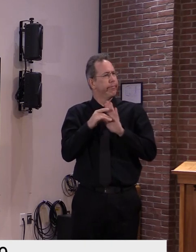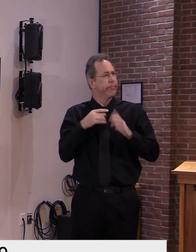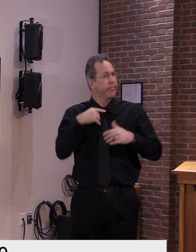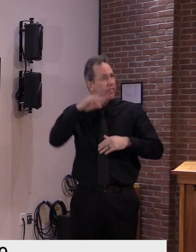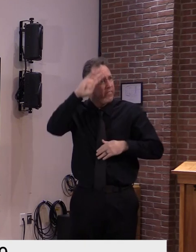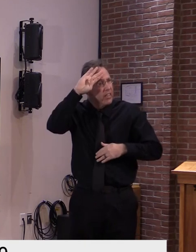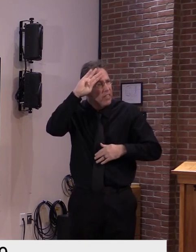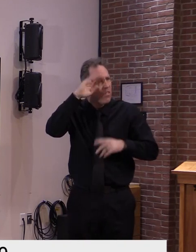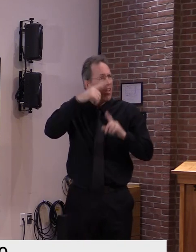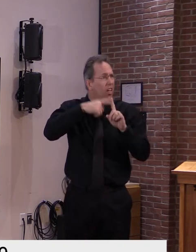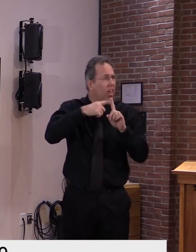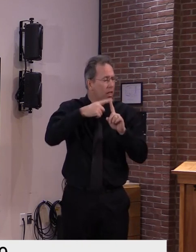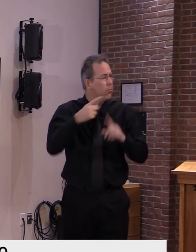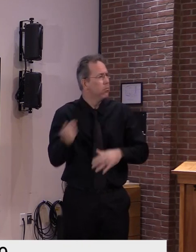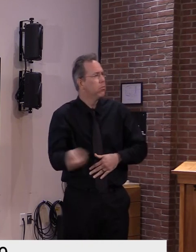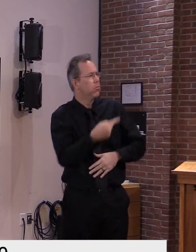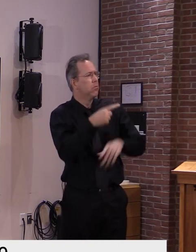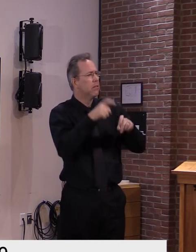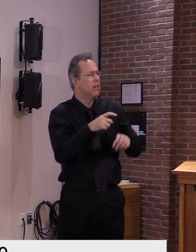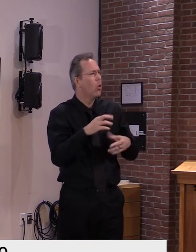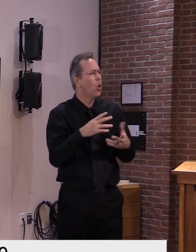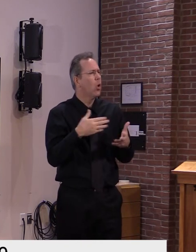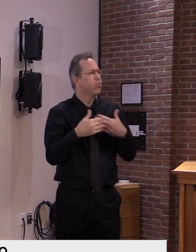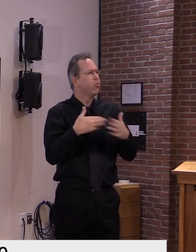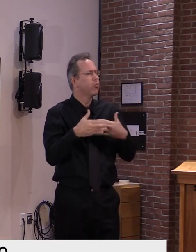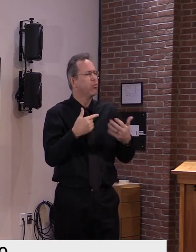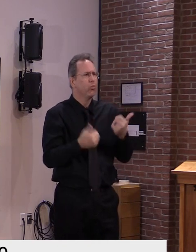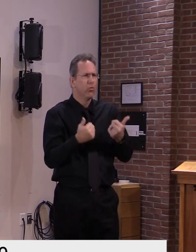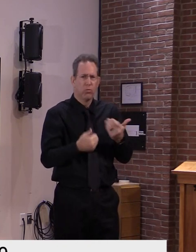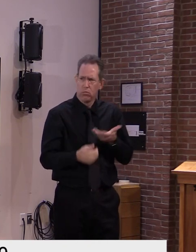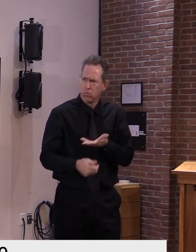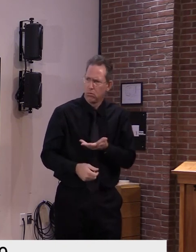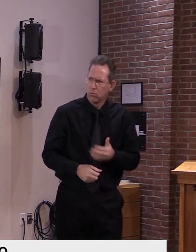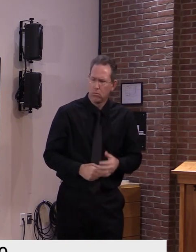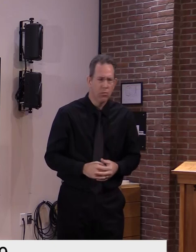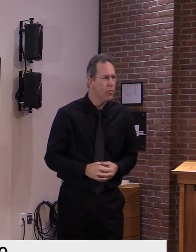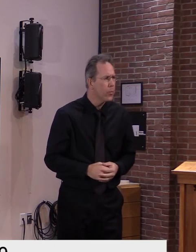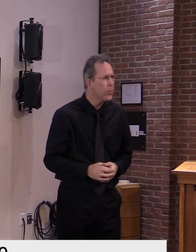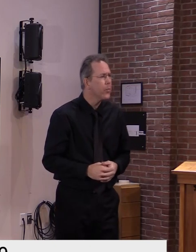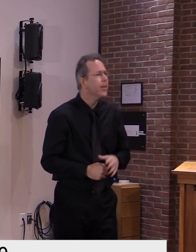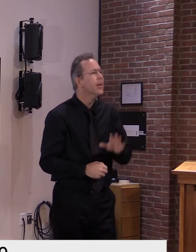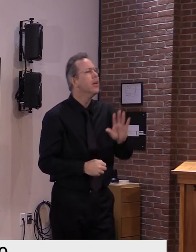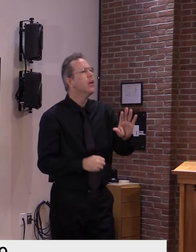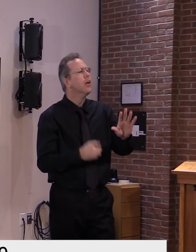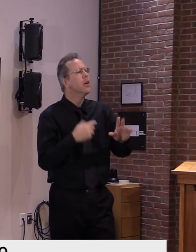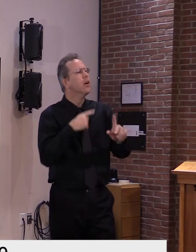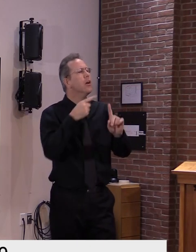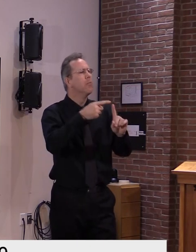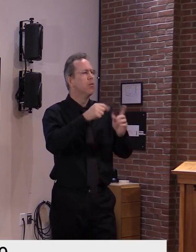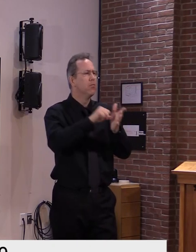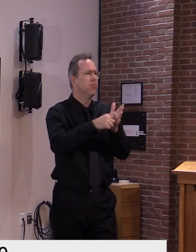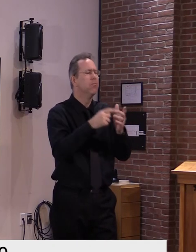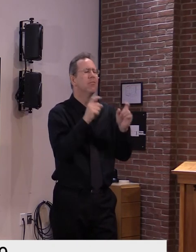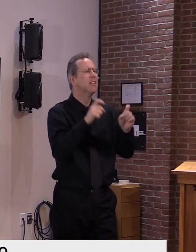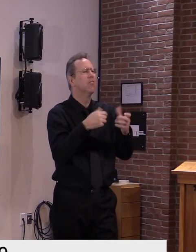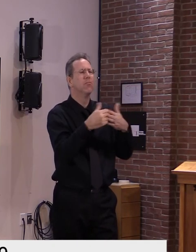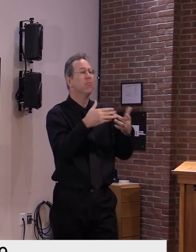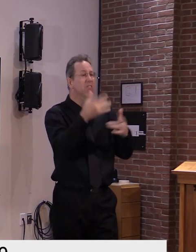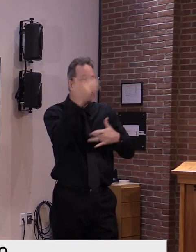but from our standpoint, our goal is to have testing available to anyone who wants it. And whether